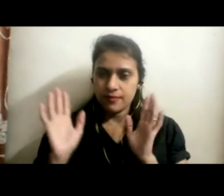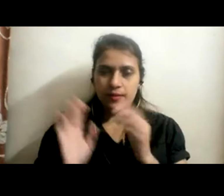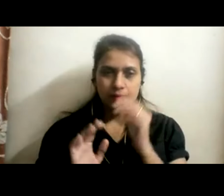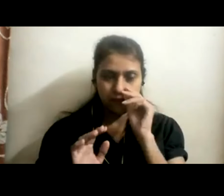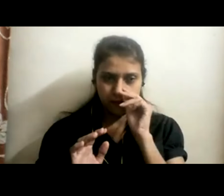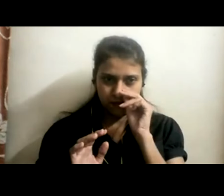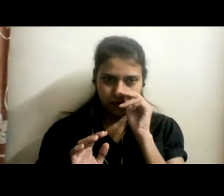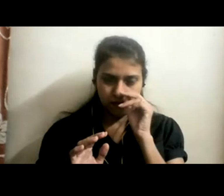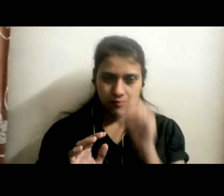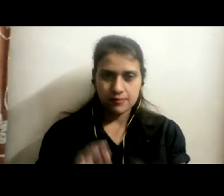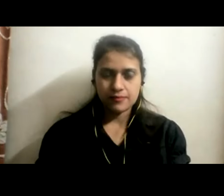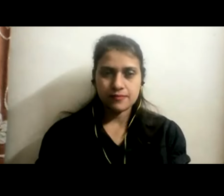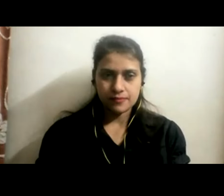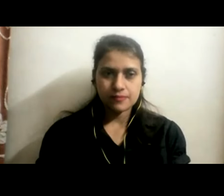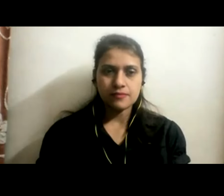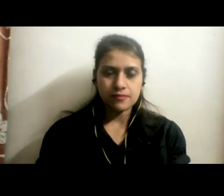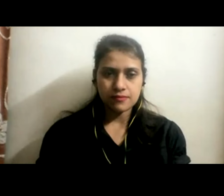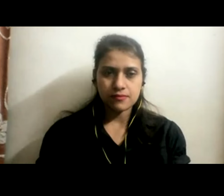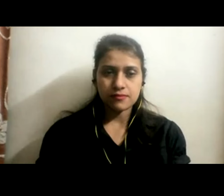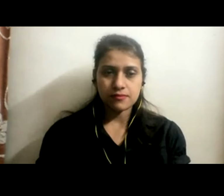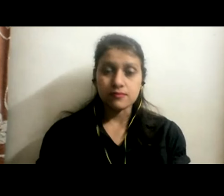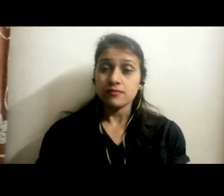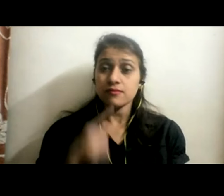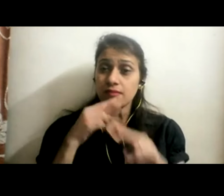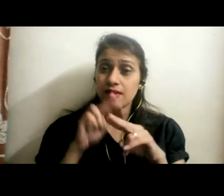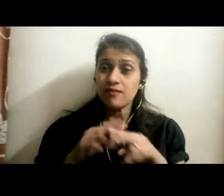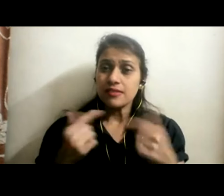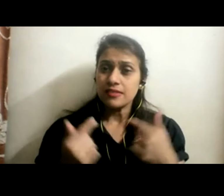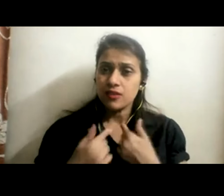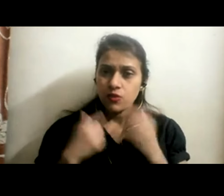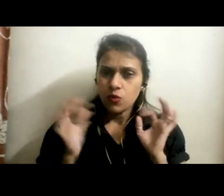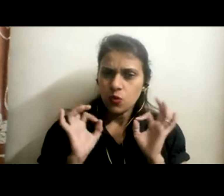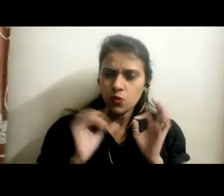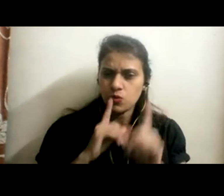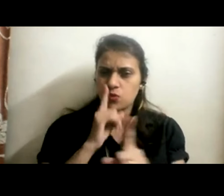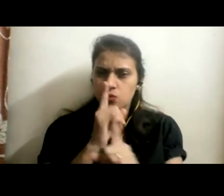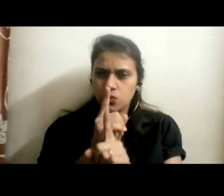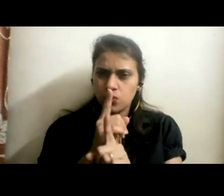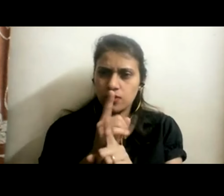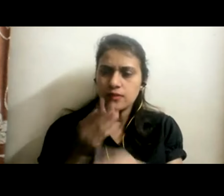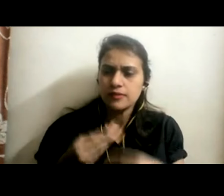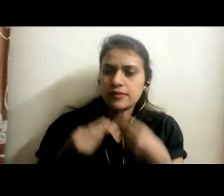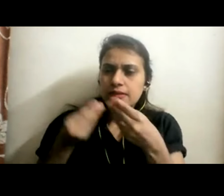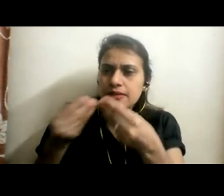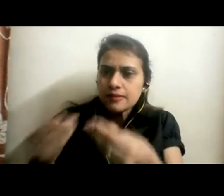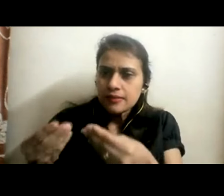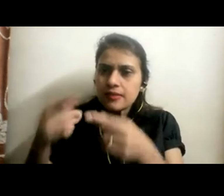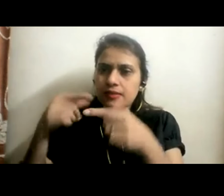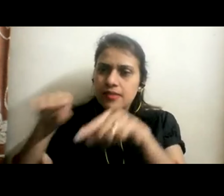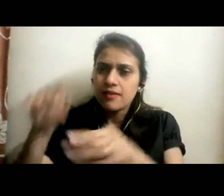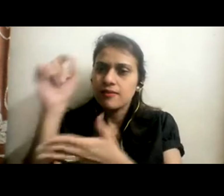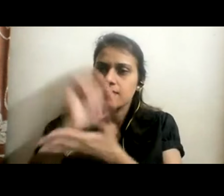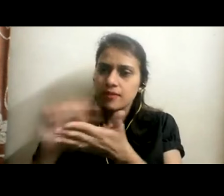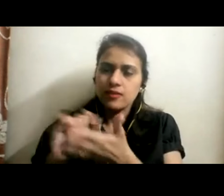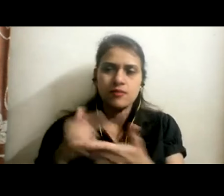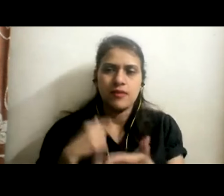Or if you are not filling it yourself and you're giving it to the person who has to to the respondent to fill it, then